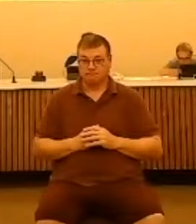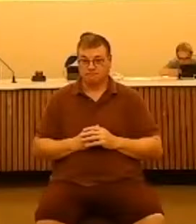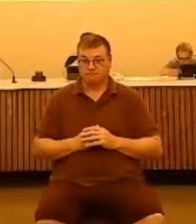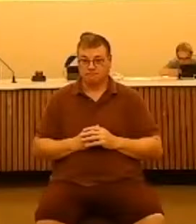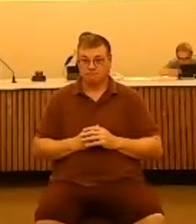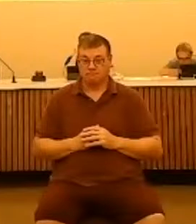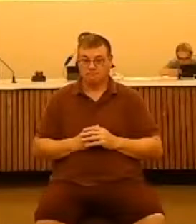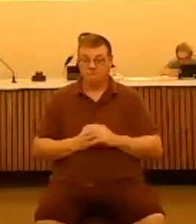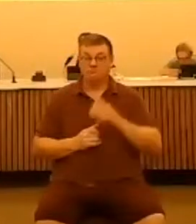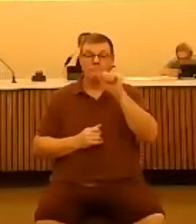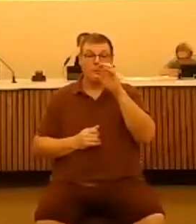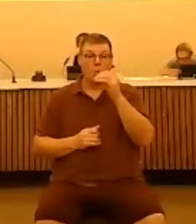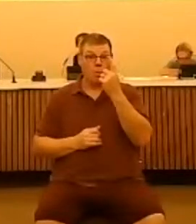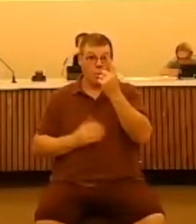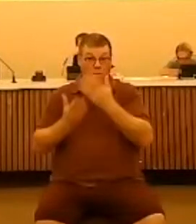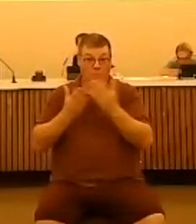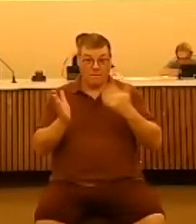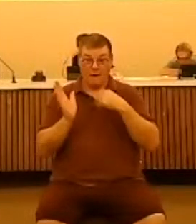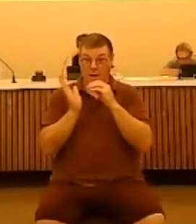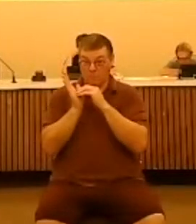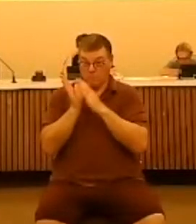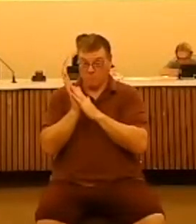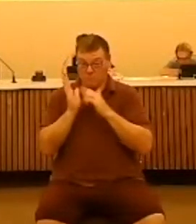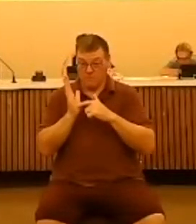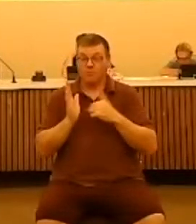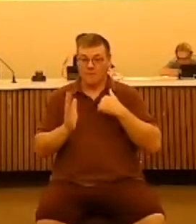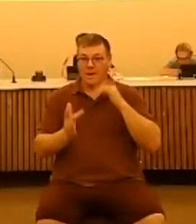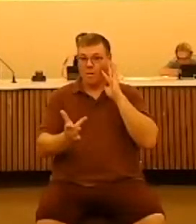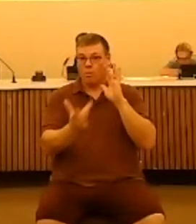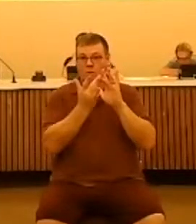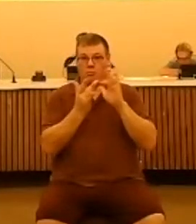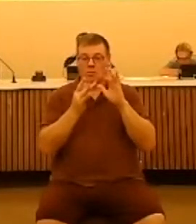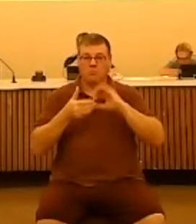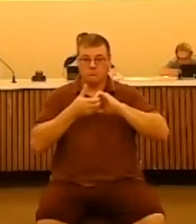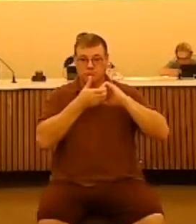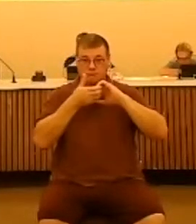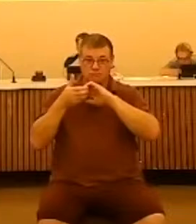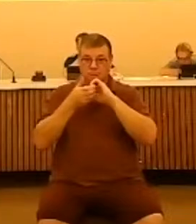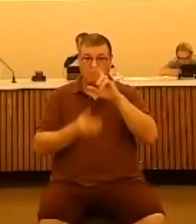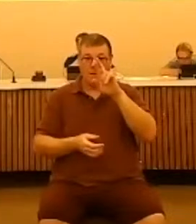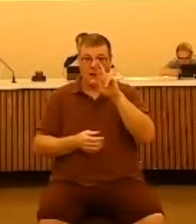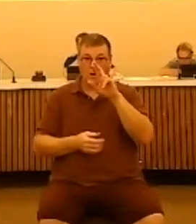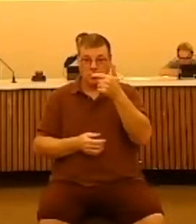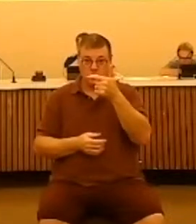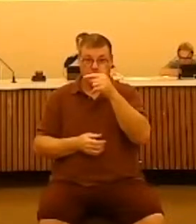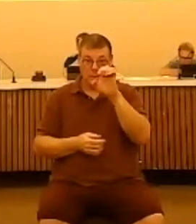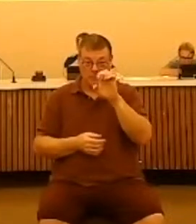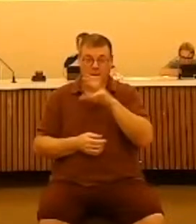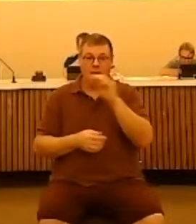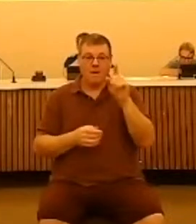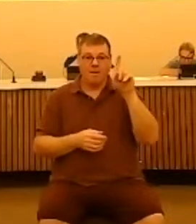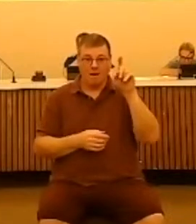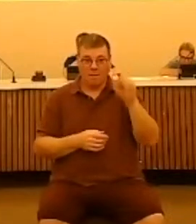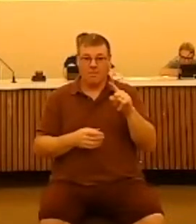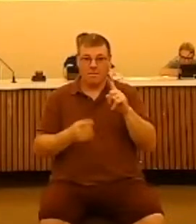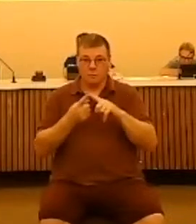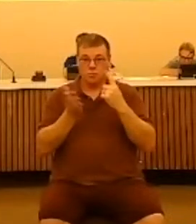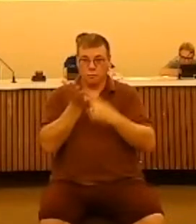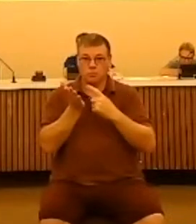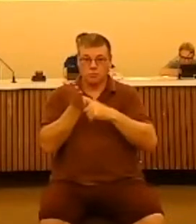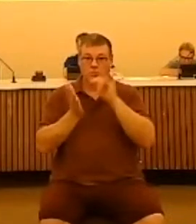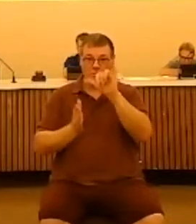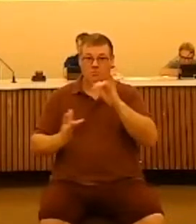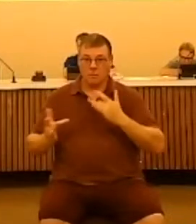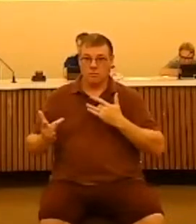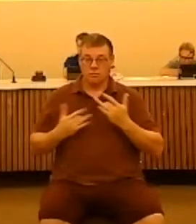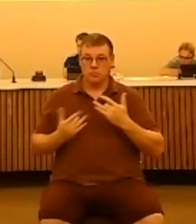So Okay. one of the things I marked down is I'm going to reach out to our liaison at RG&E and ask them to address that